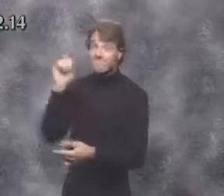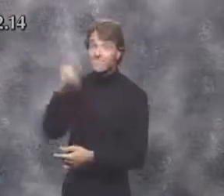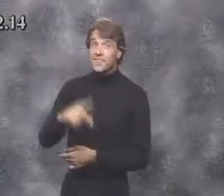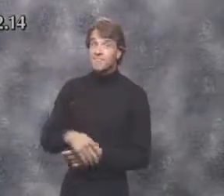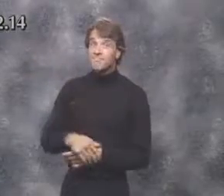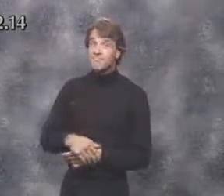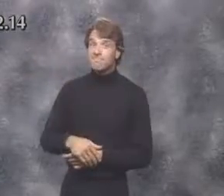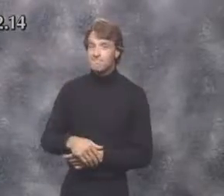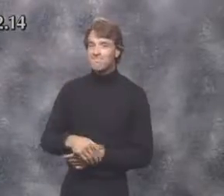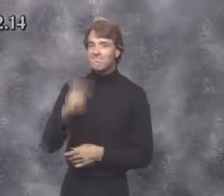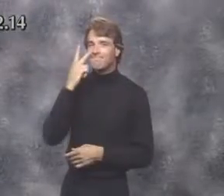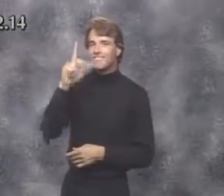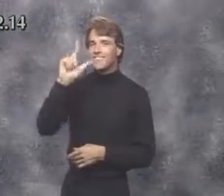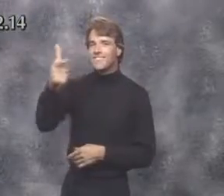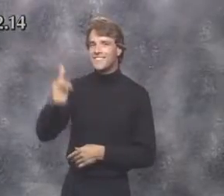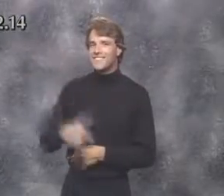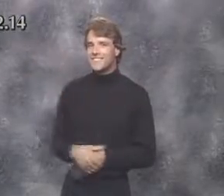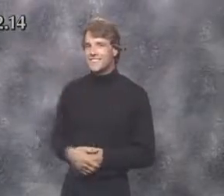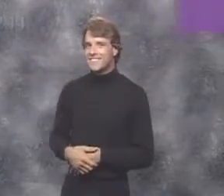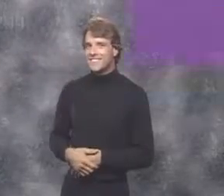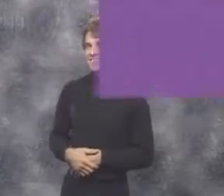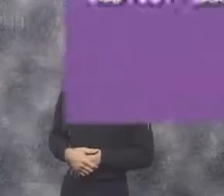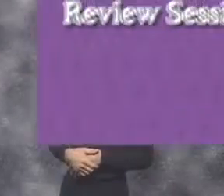uses the adjective. Okay? Well, see you later.